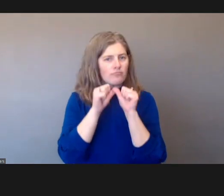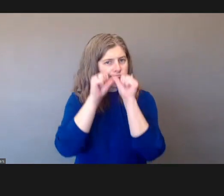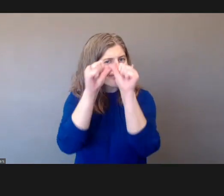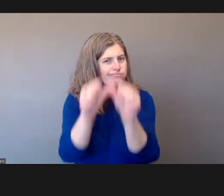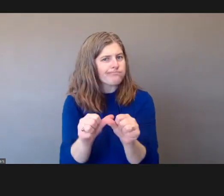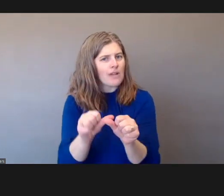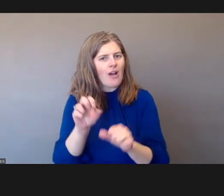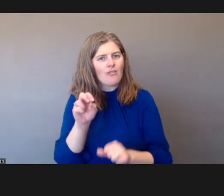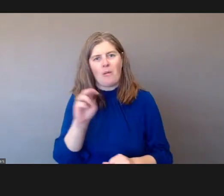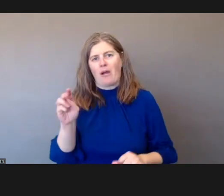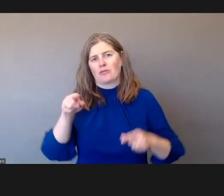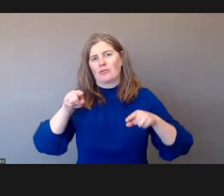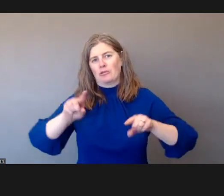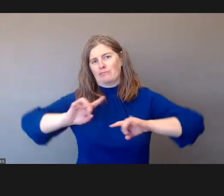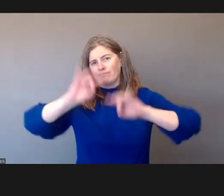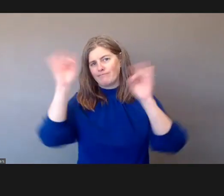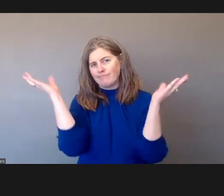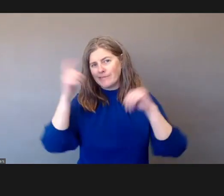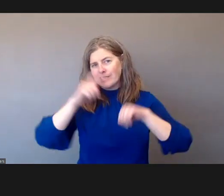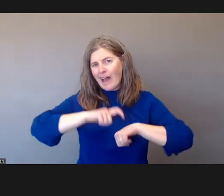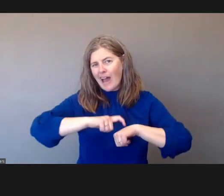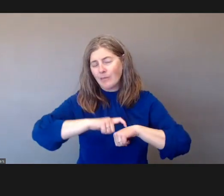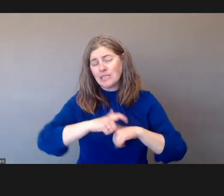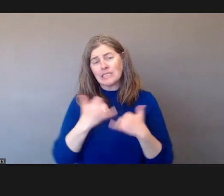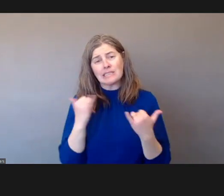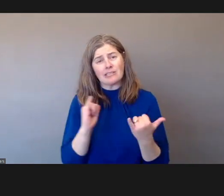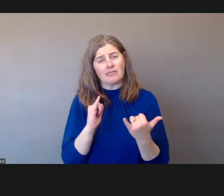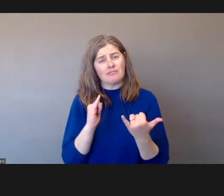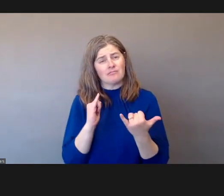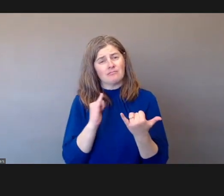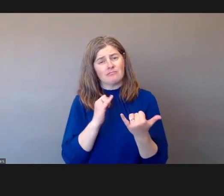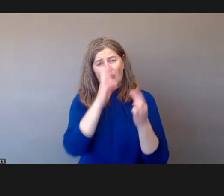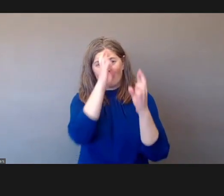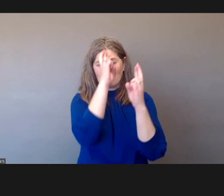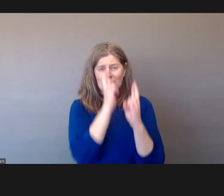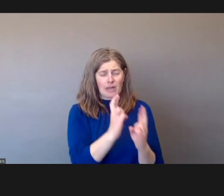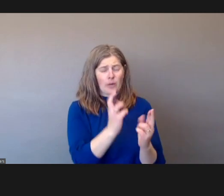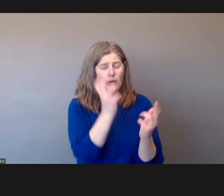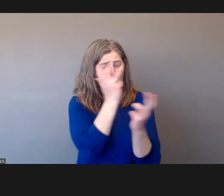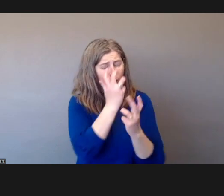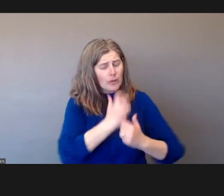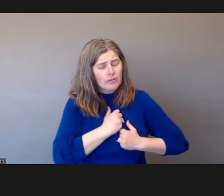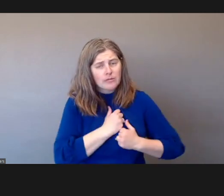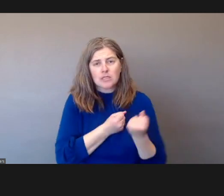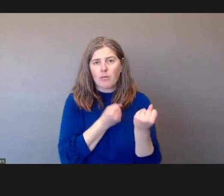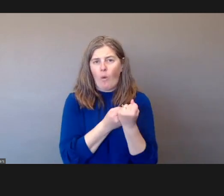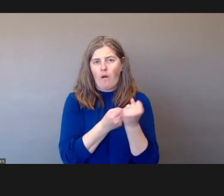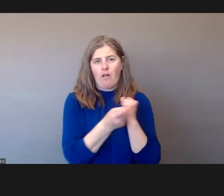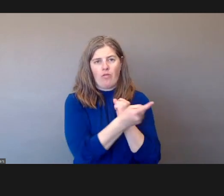toughest times of the pandemic and still deserve all of our deepest respect and support.